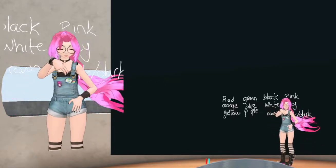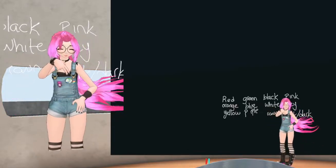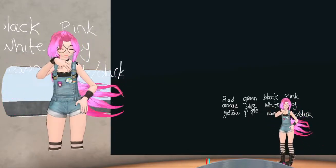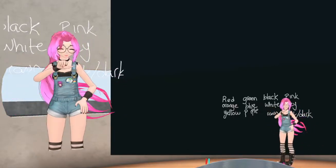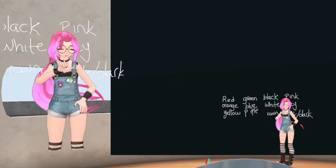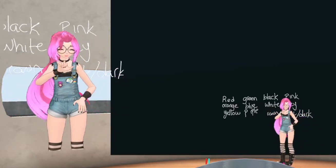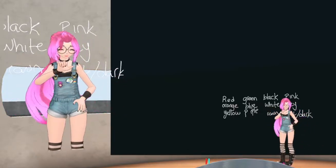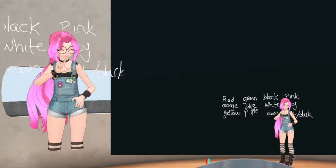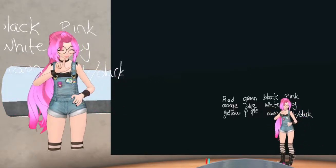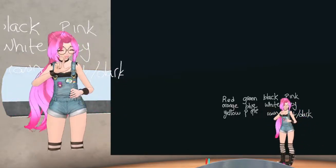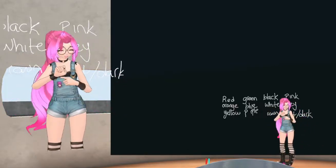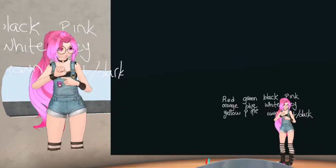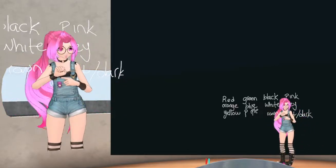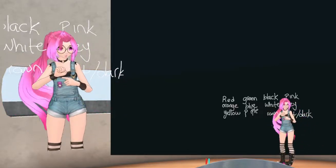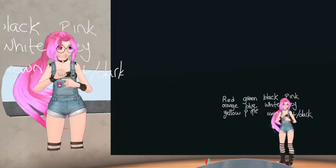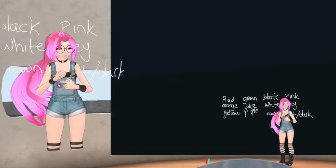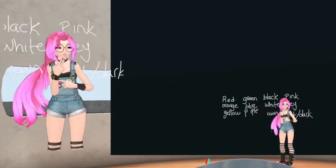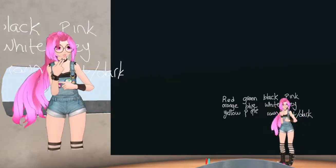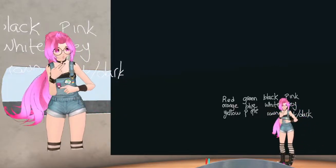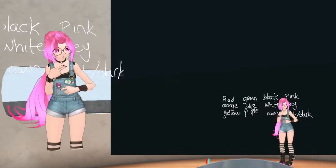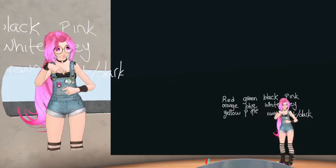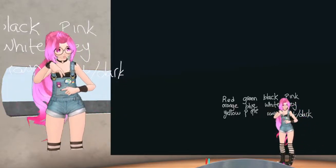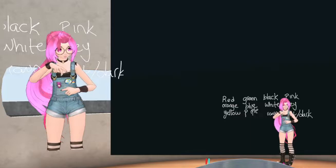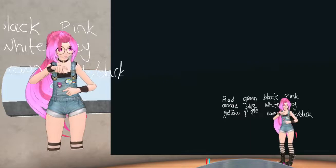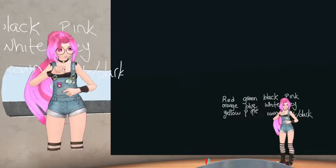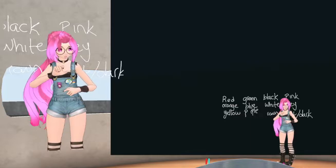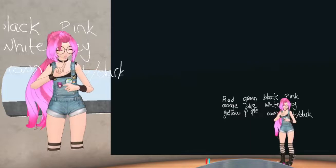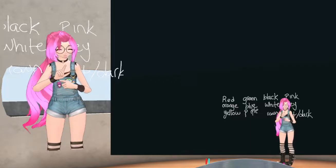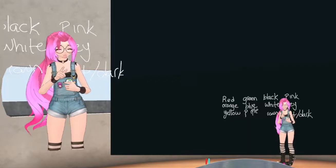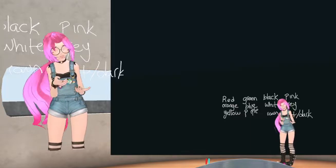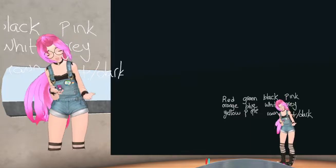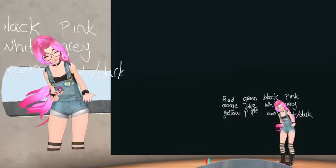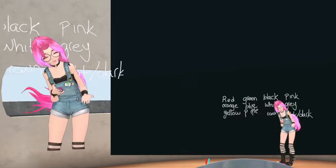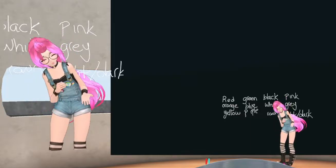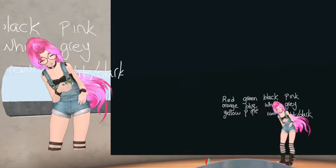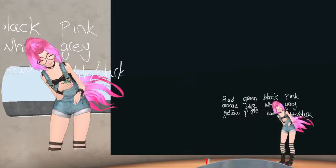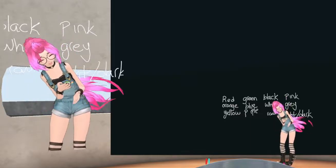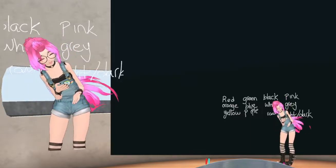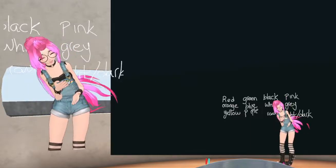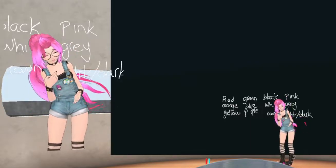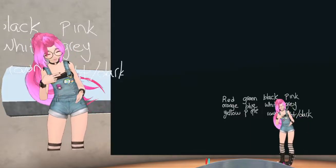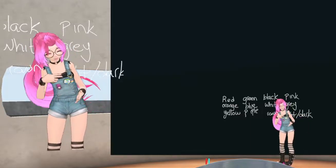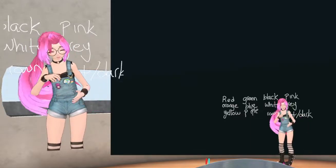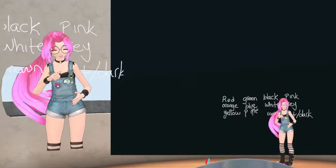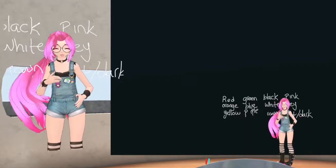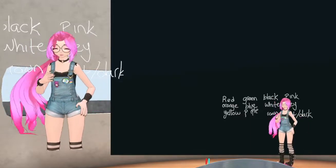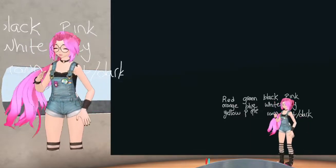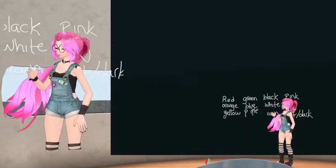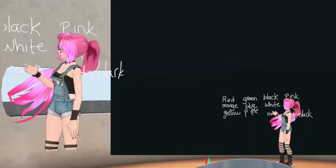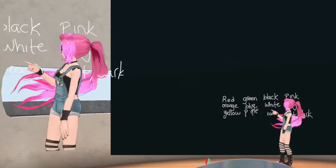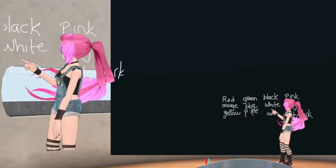say pale, like somebody looks pale, like, oh, are you okay? You look